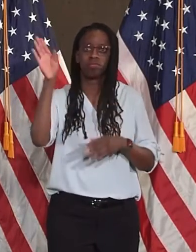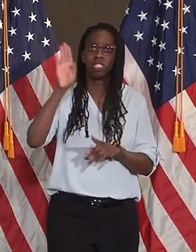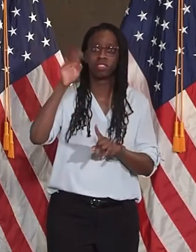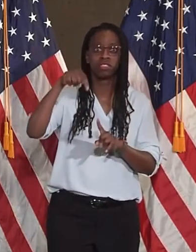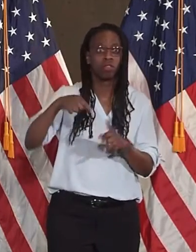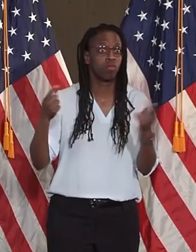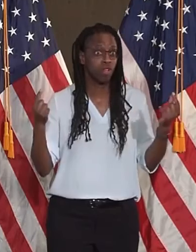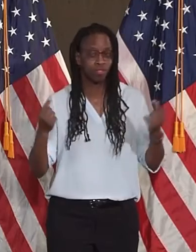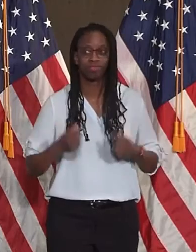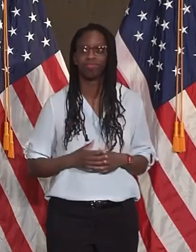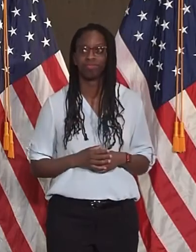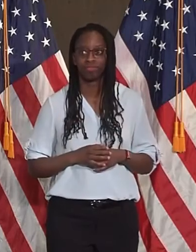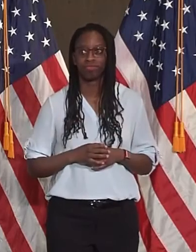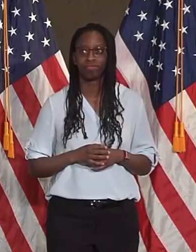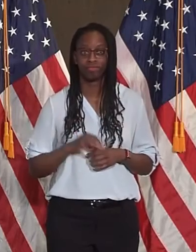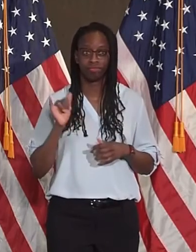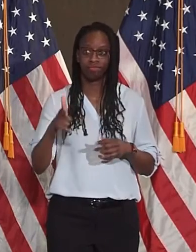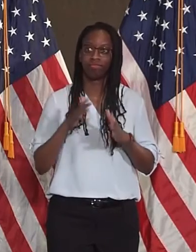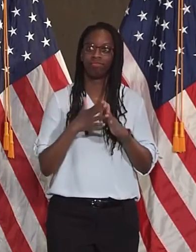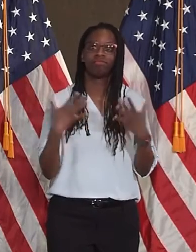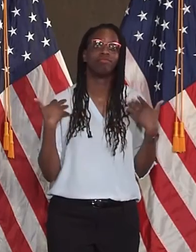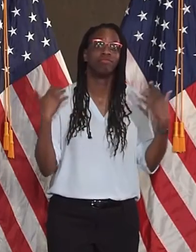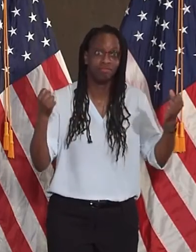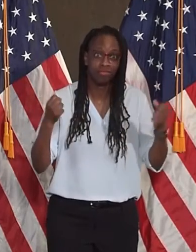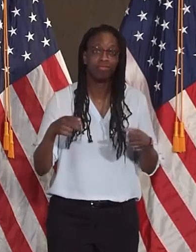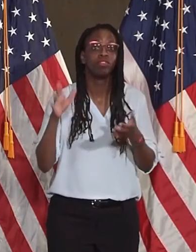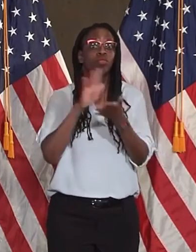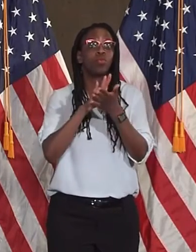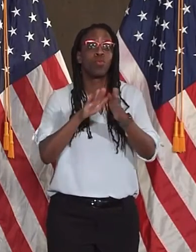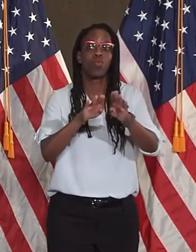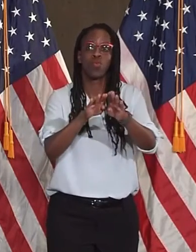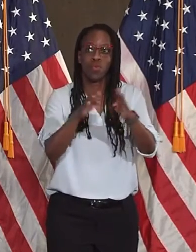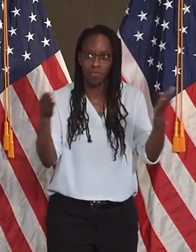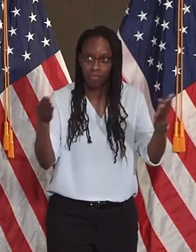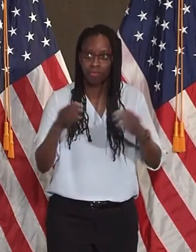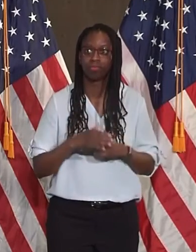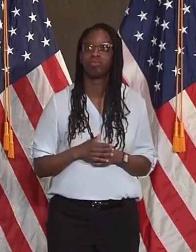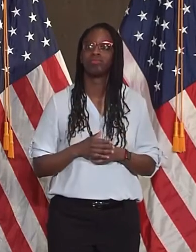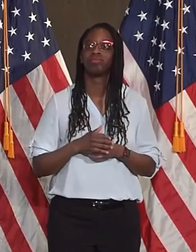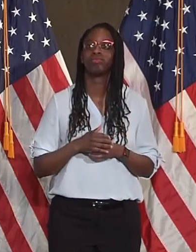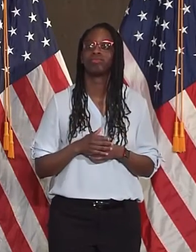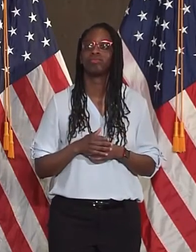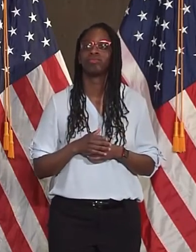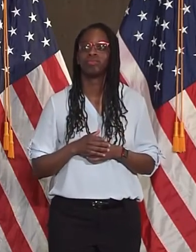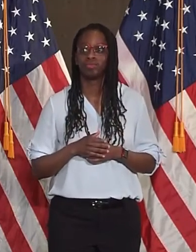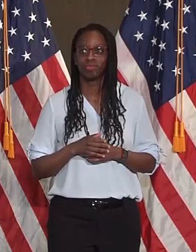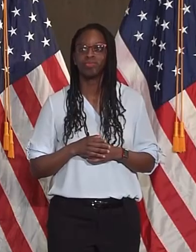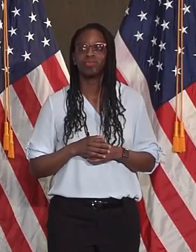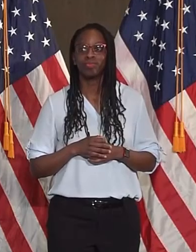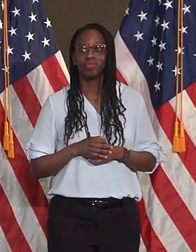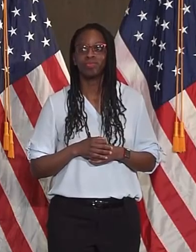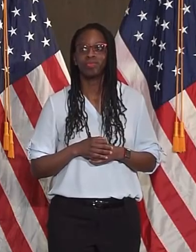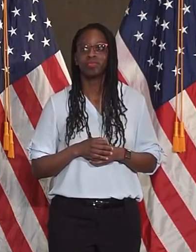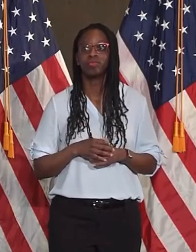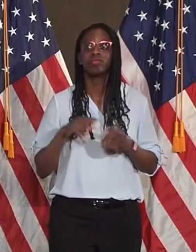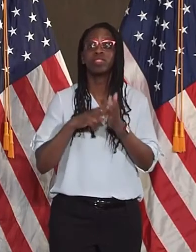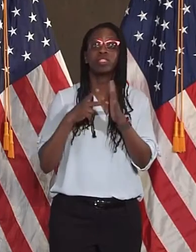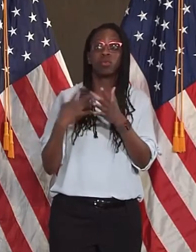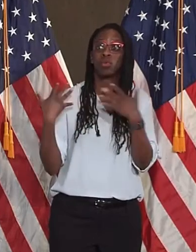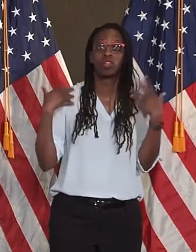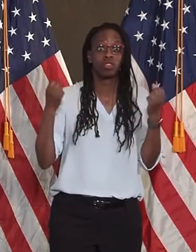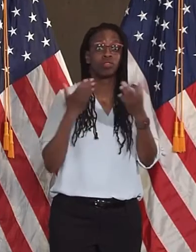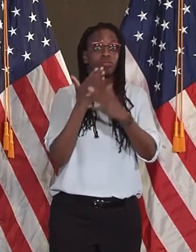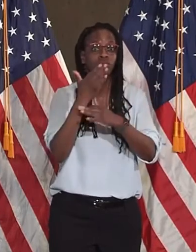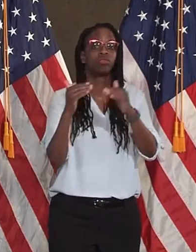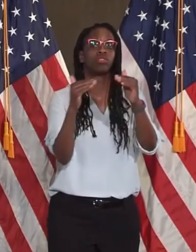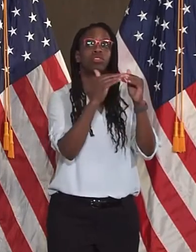That means leading the way to a citywide economic recovery that is equitable, especially for the residents and small